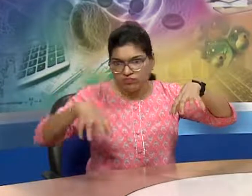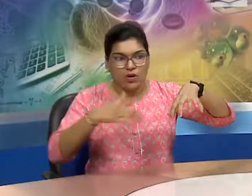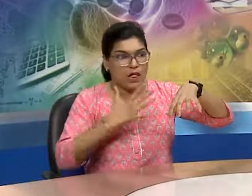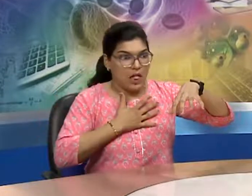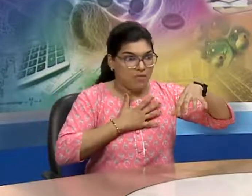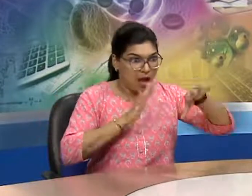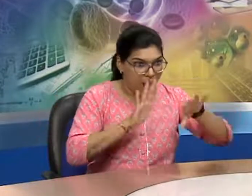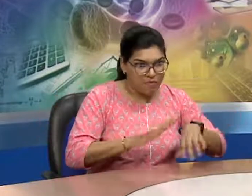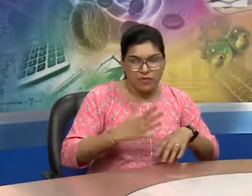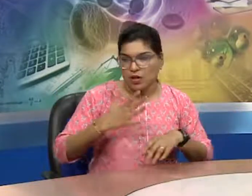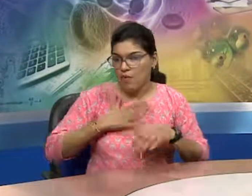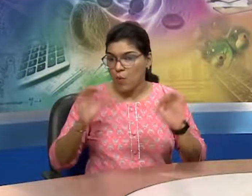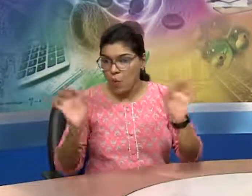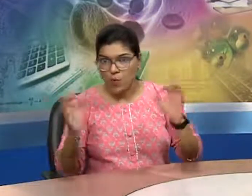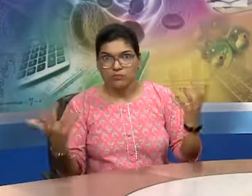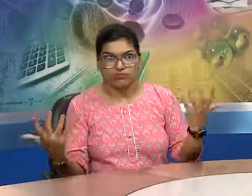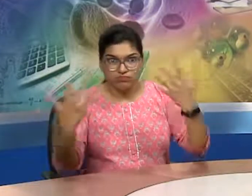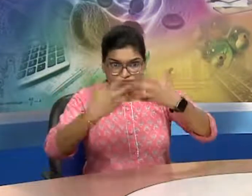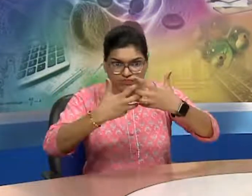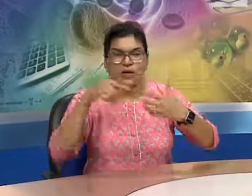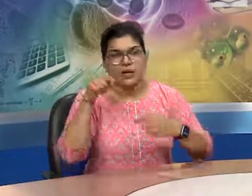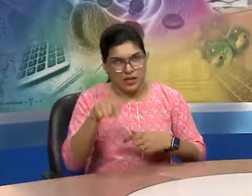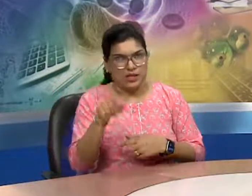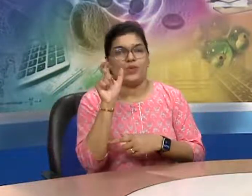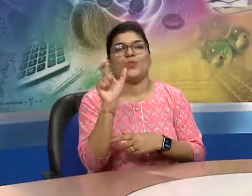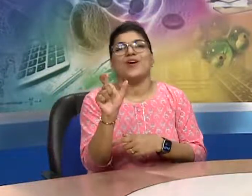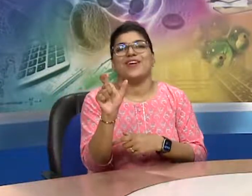and the other word logos, it means study.